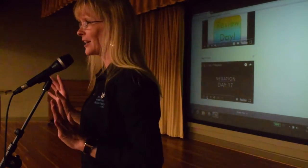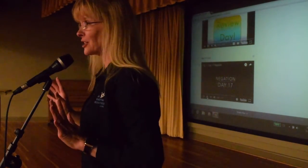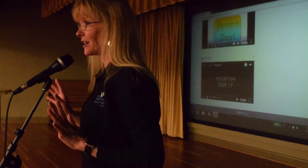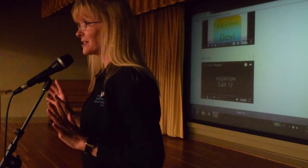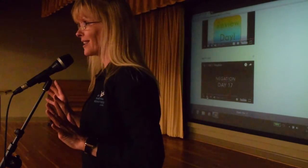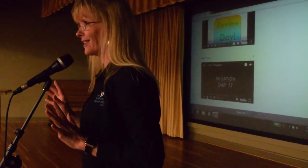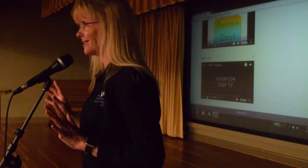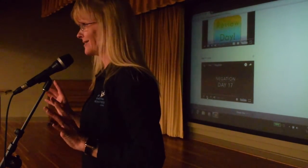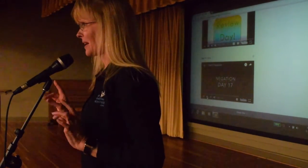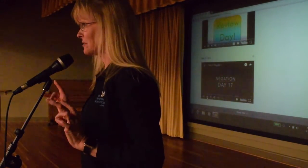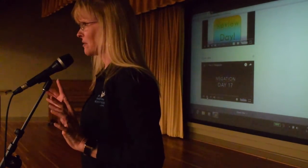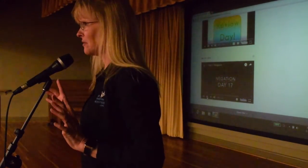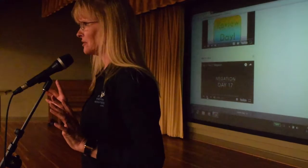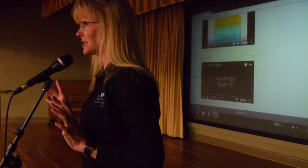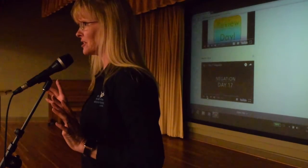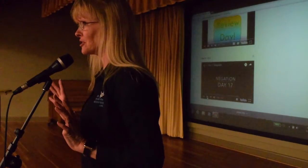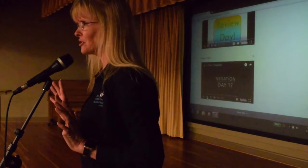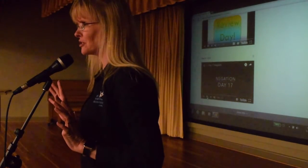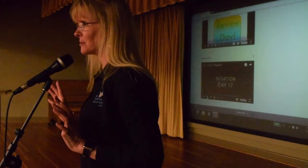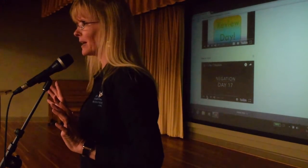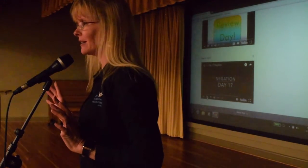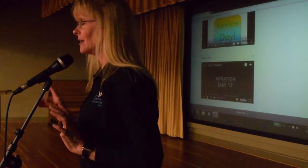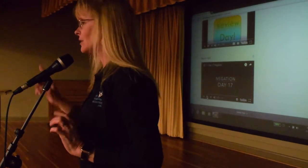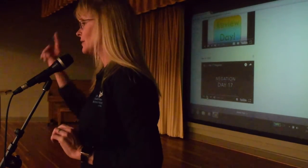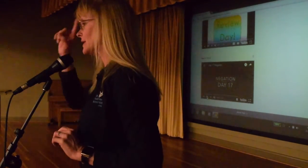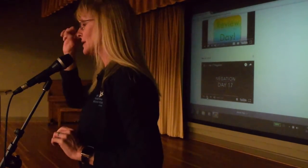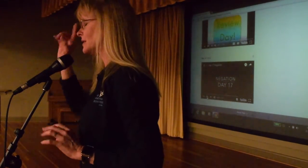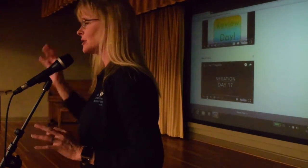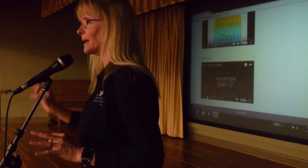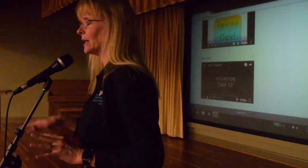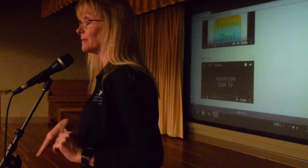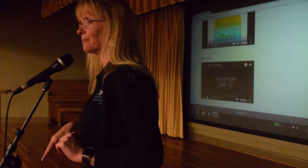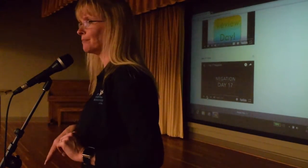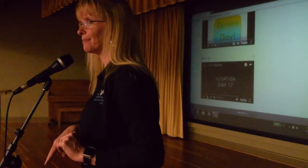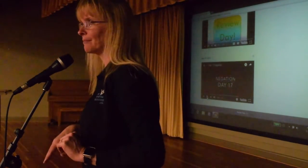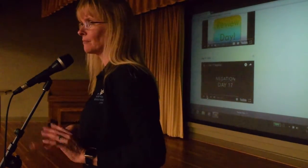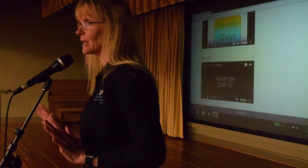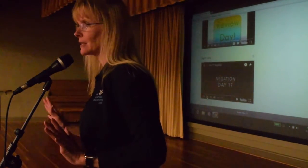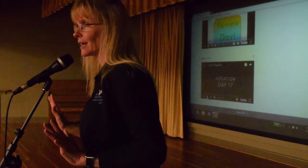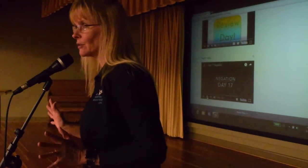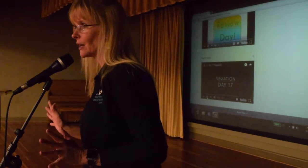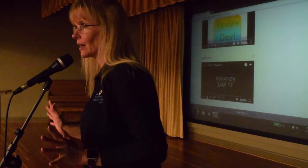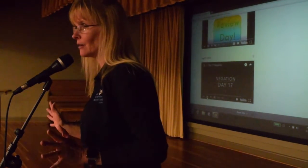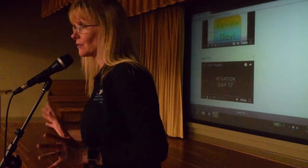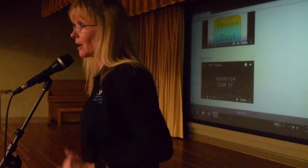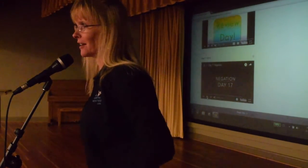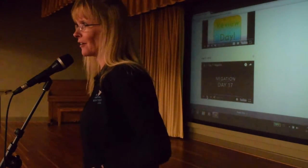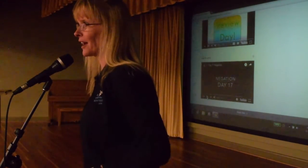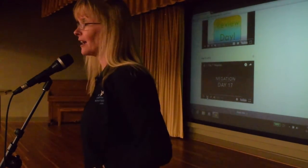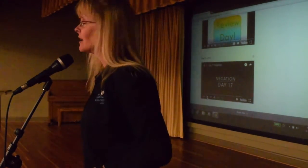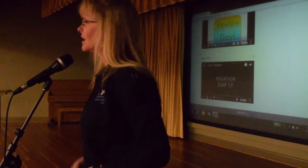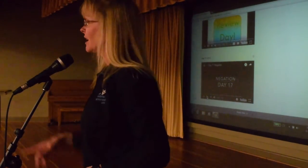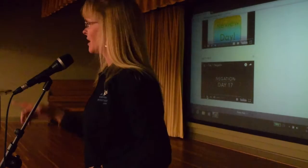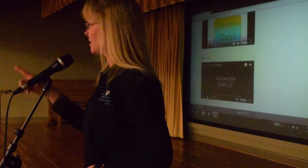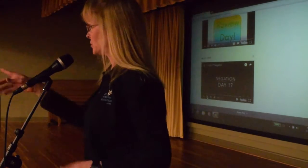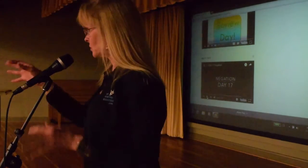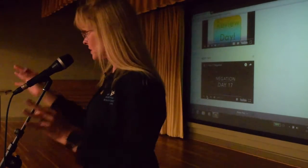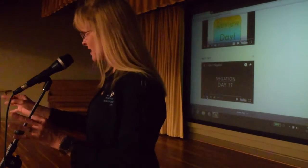actually, I signed, that was awful decision you just made. Notice I didn't touch my head, because I can do that now, okay? You